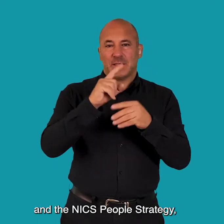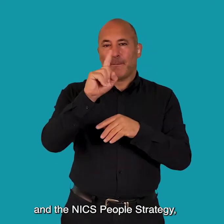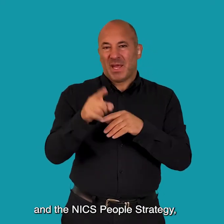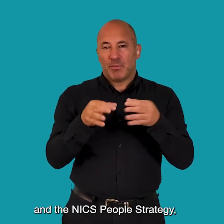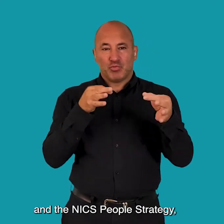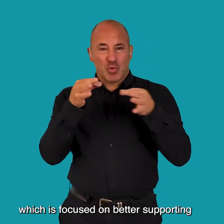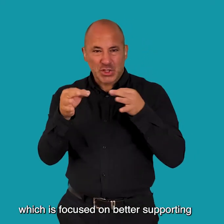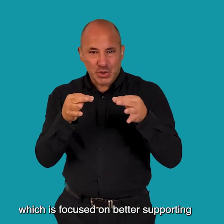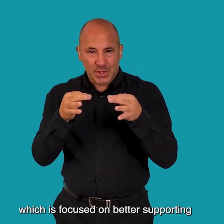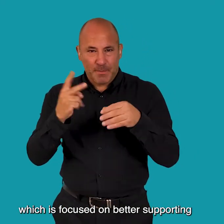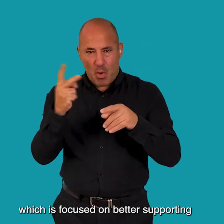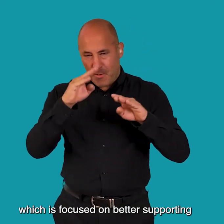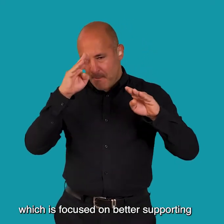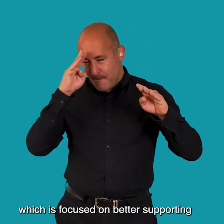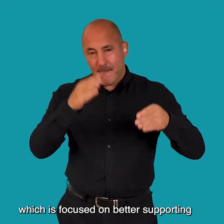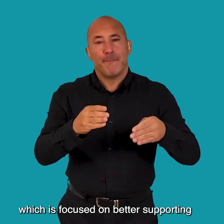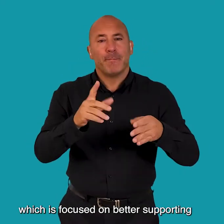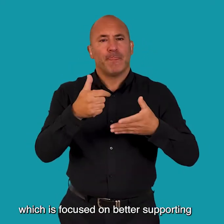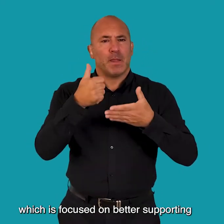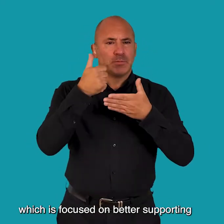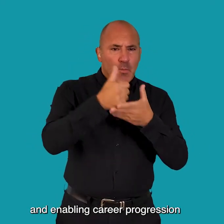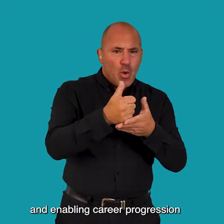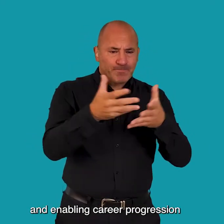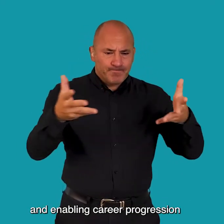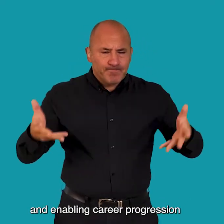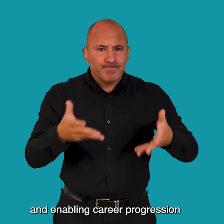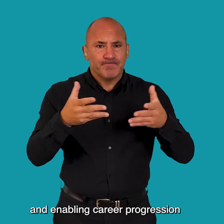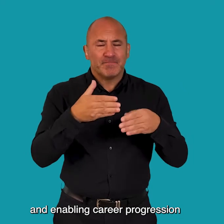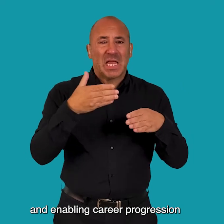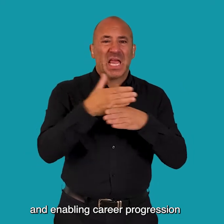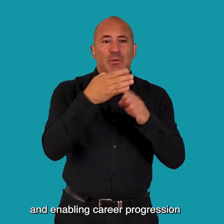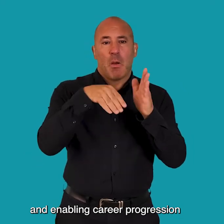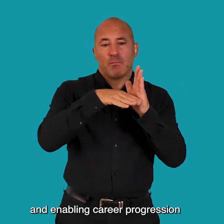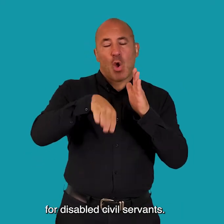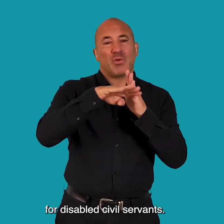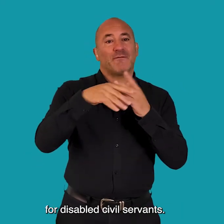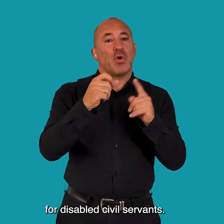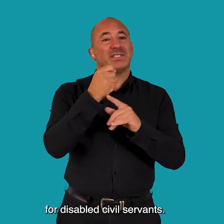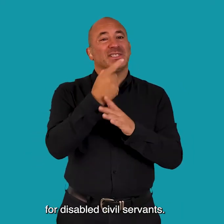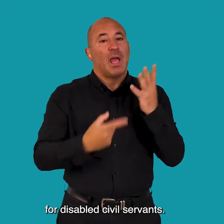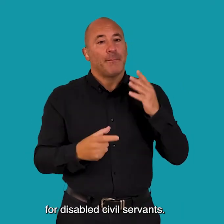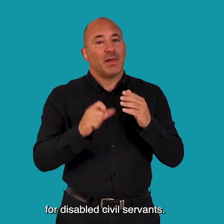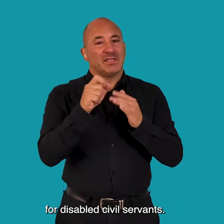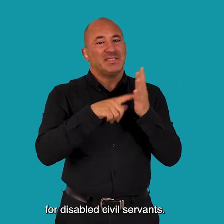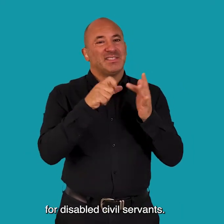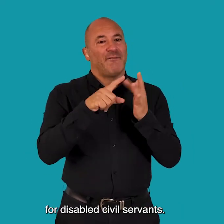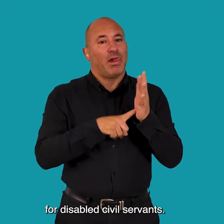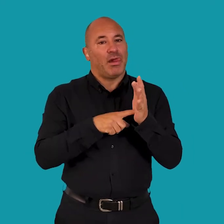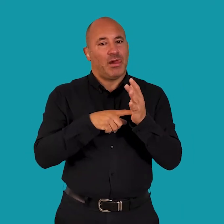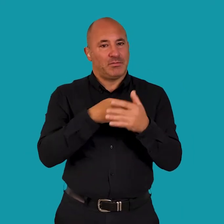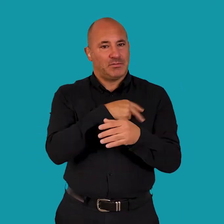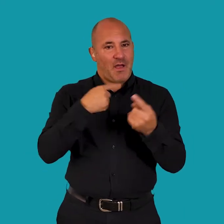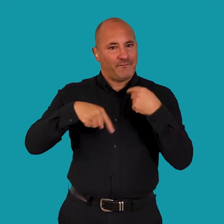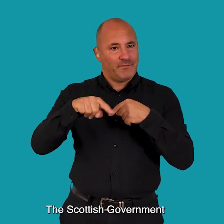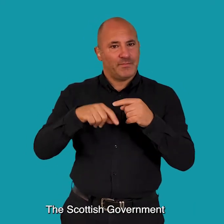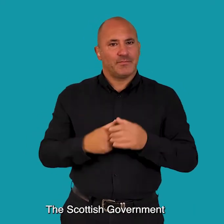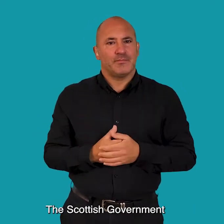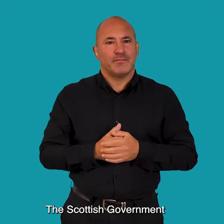Strategy, which is focused on better supporting and enabling career progression for disabled civil servants. The Scottish